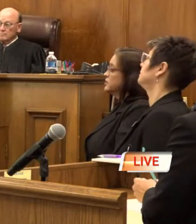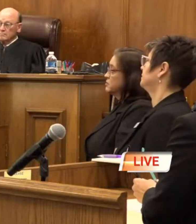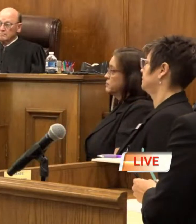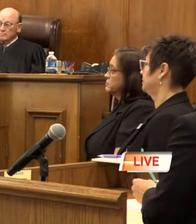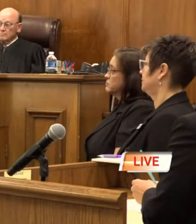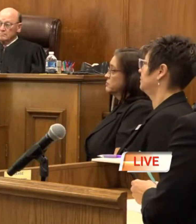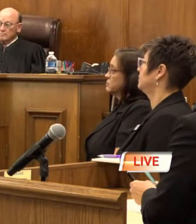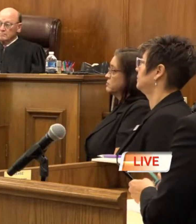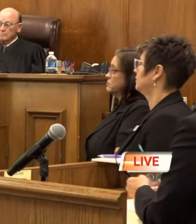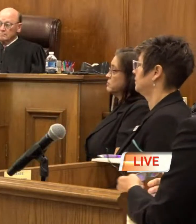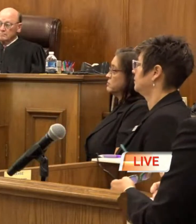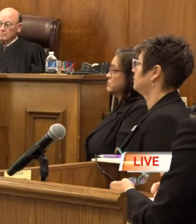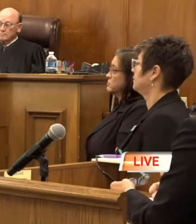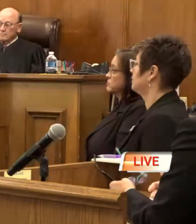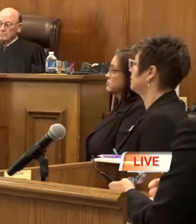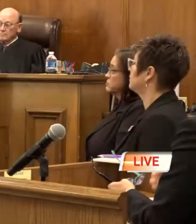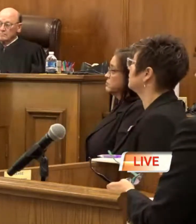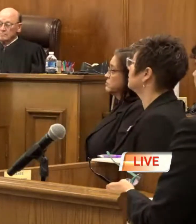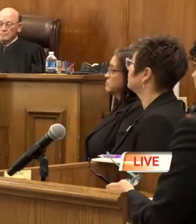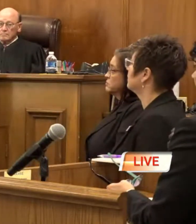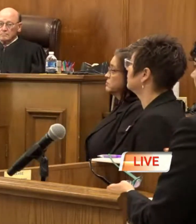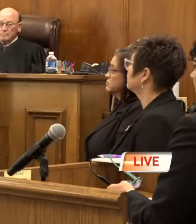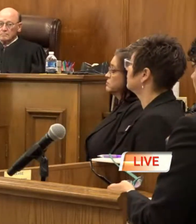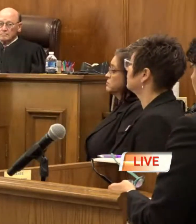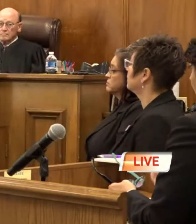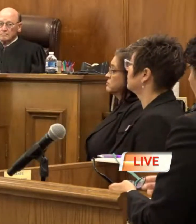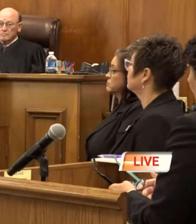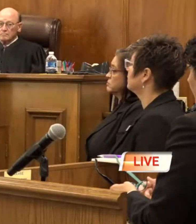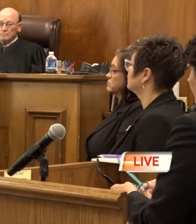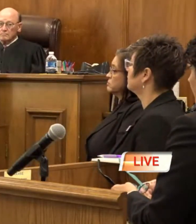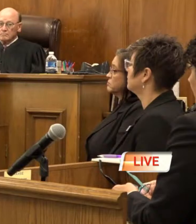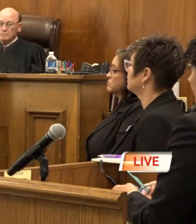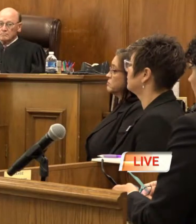Correct. And in those interactions,